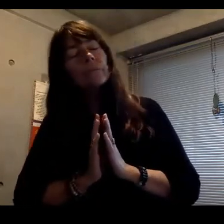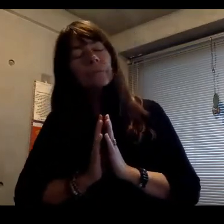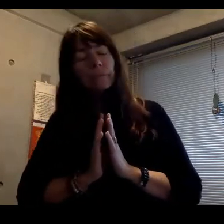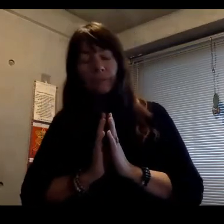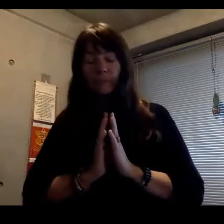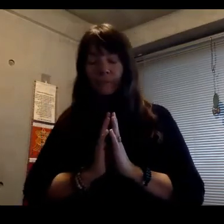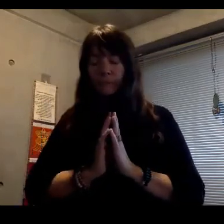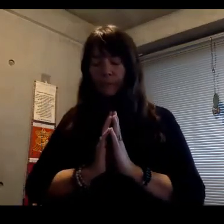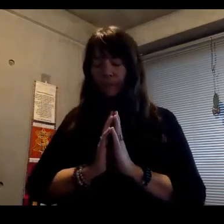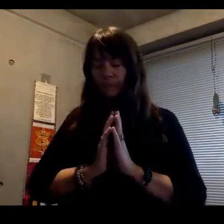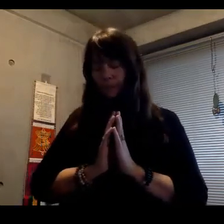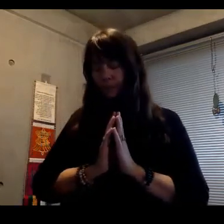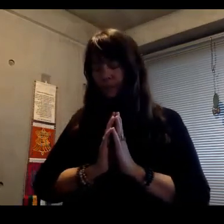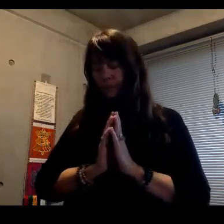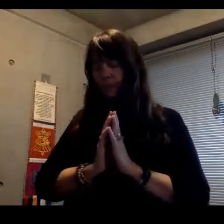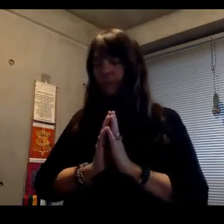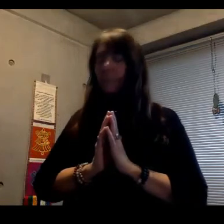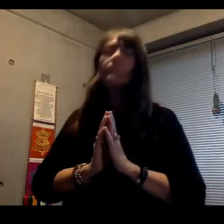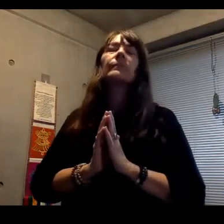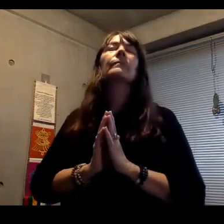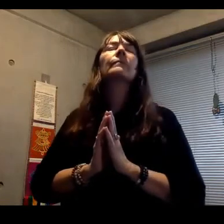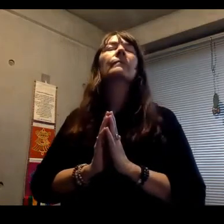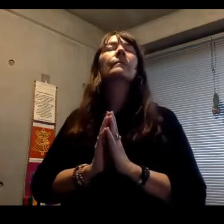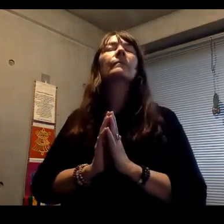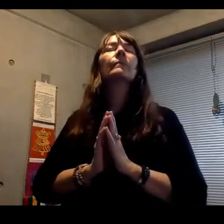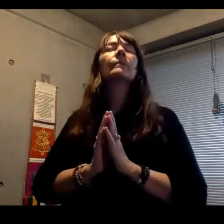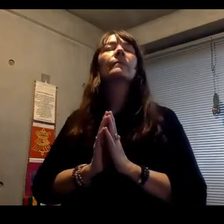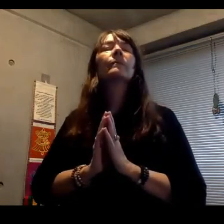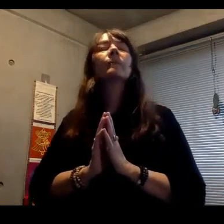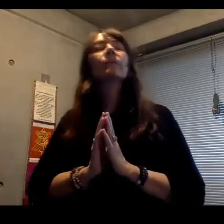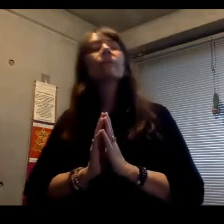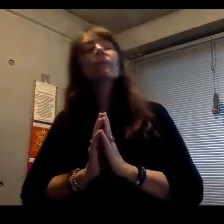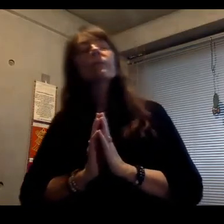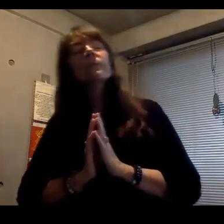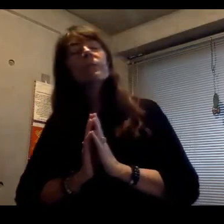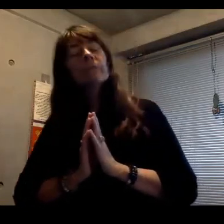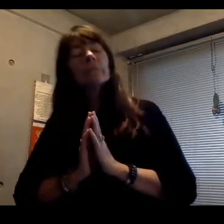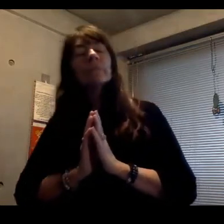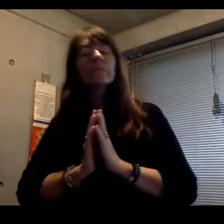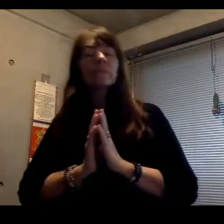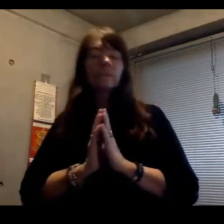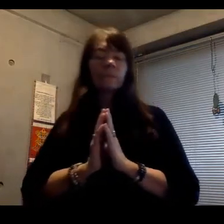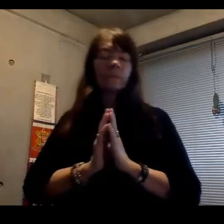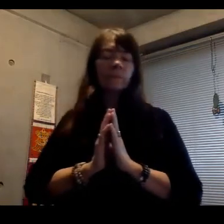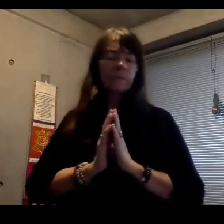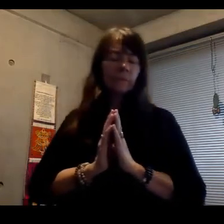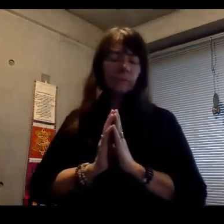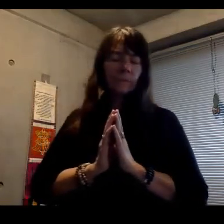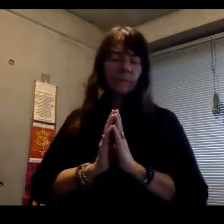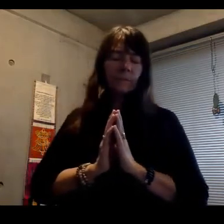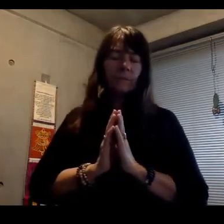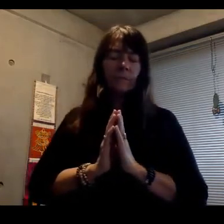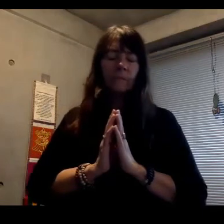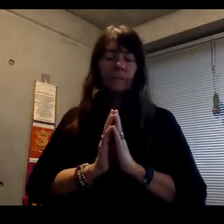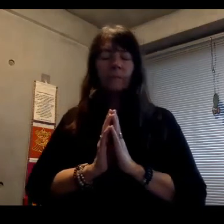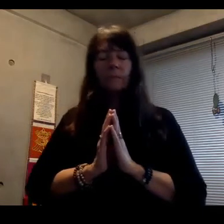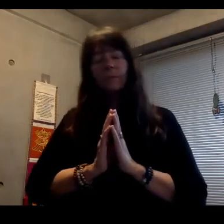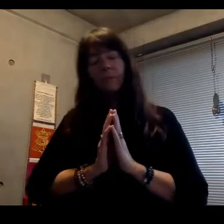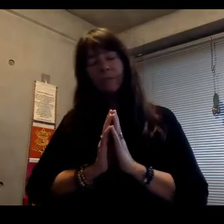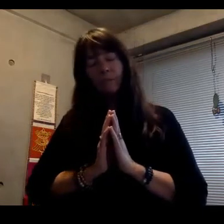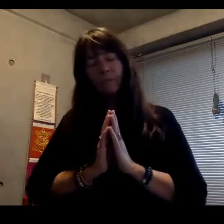many people are professing that the earth is going to shift into a different frequency. Like we're